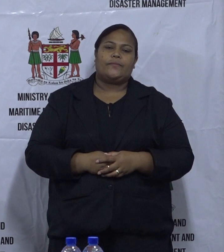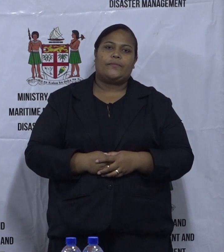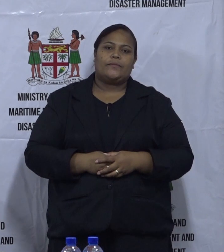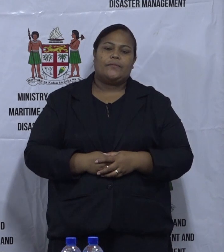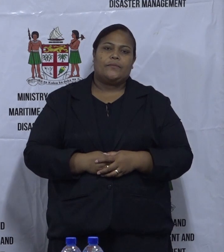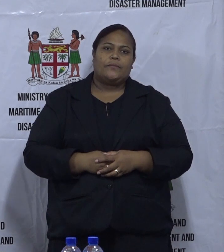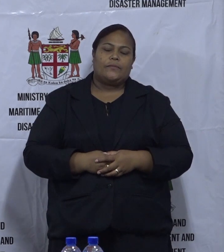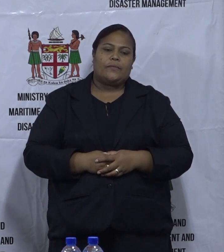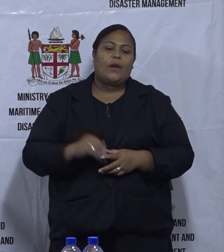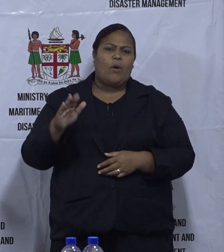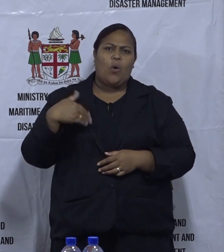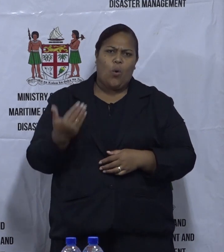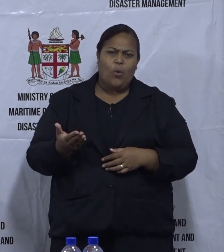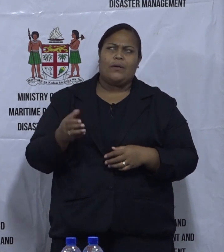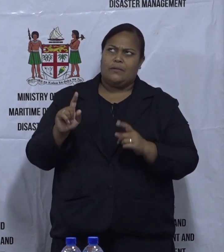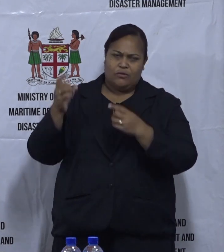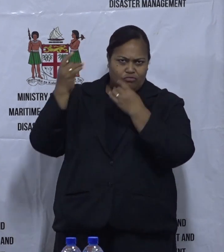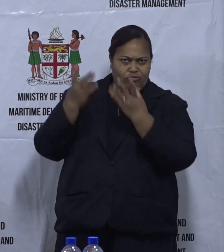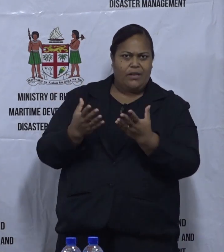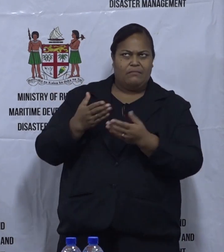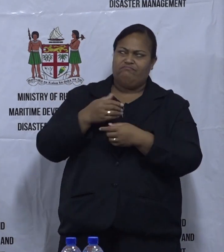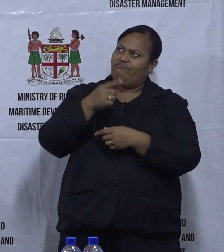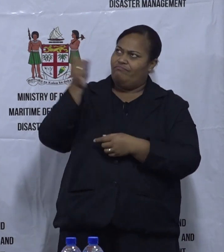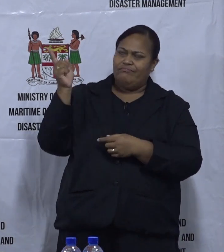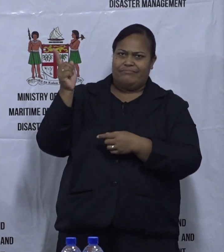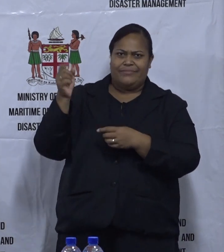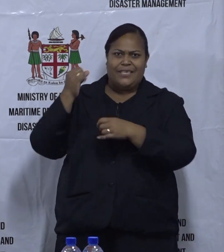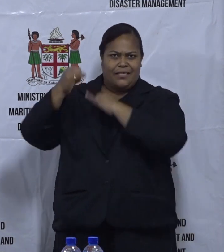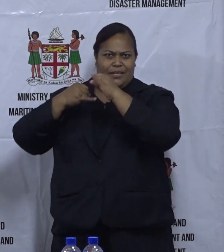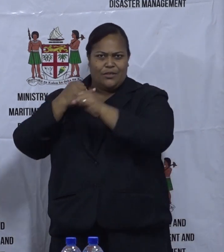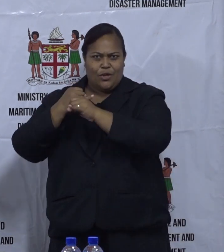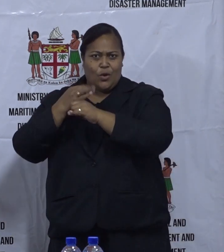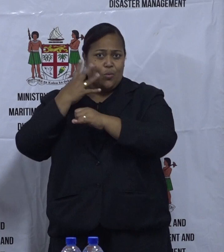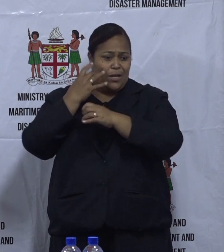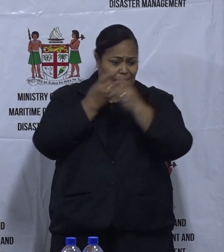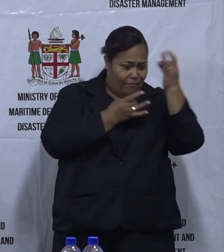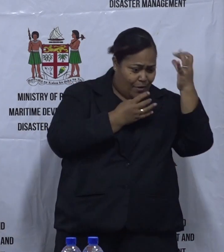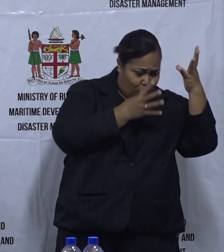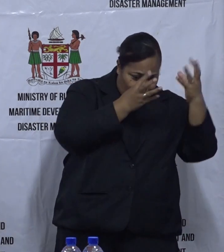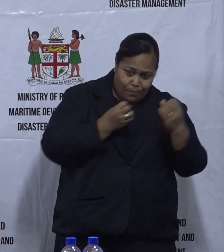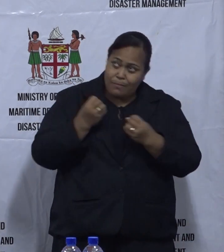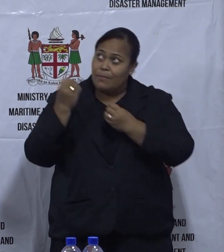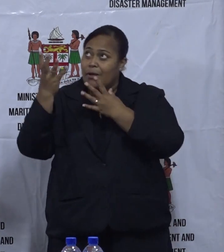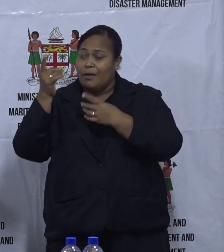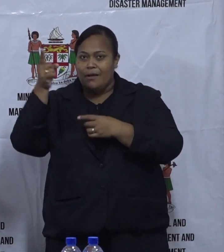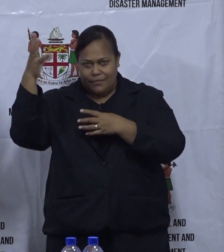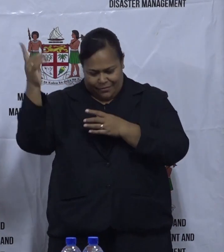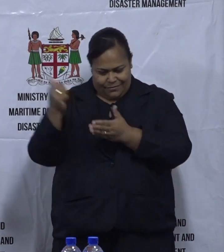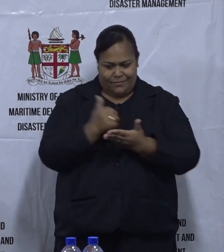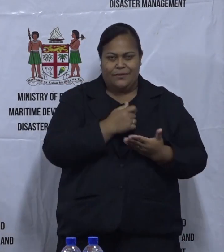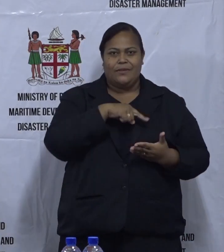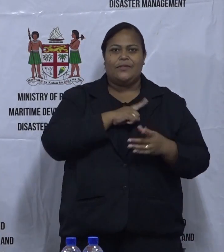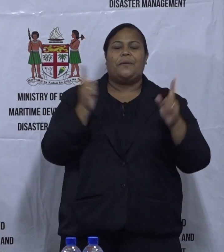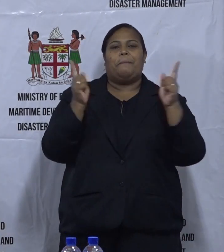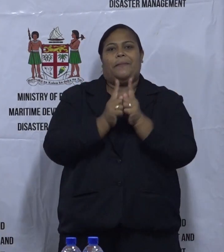always ready and available. As information becomes clearer, we will